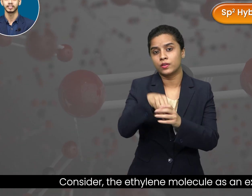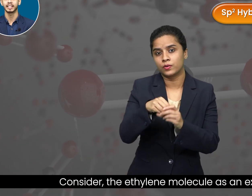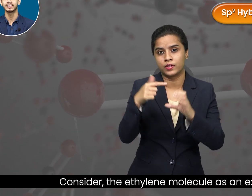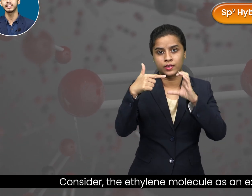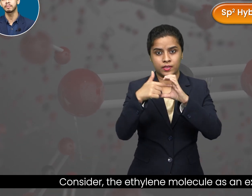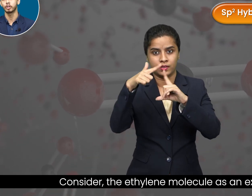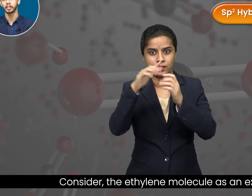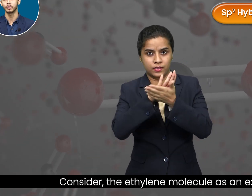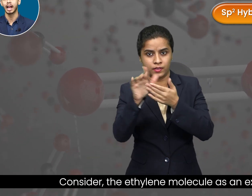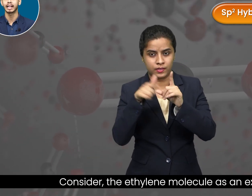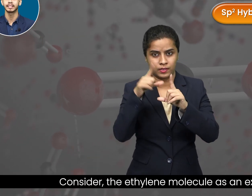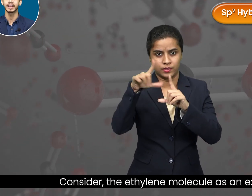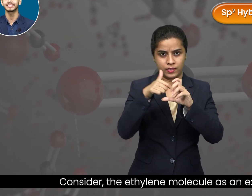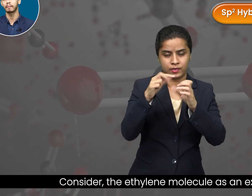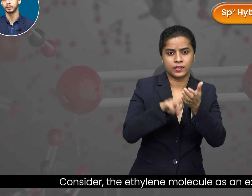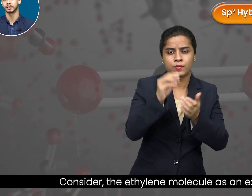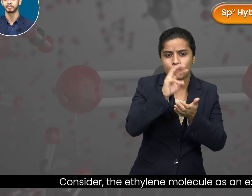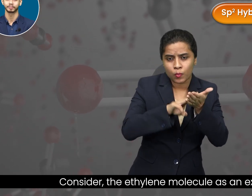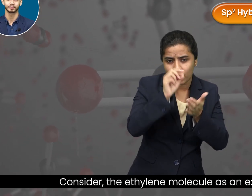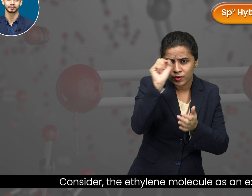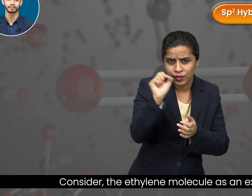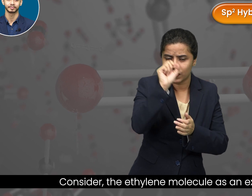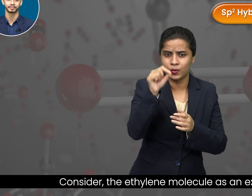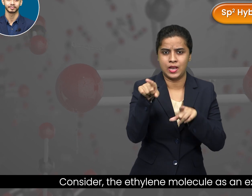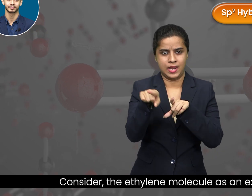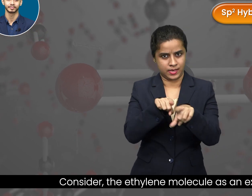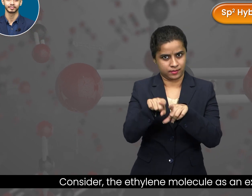Consider the ethylene molecule as an example.